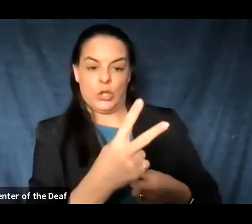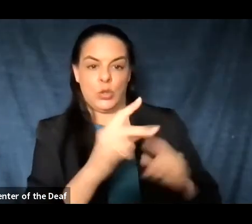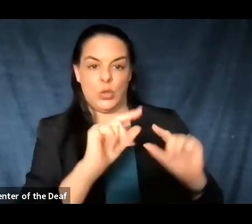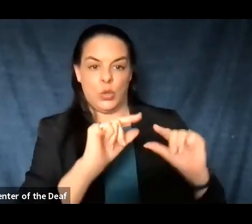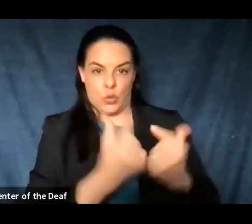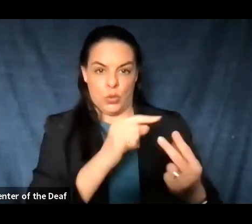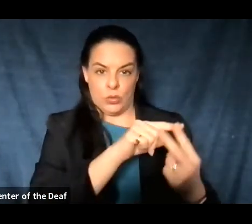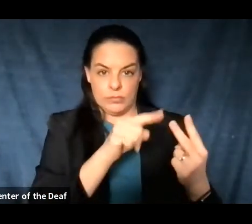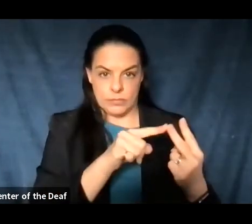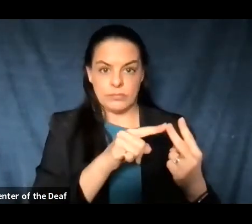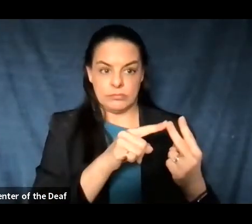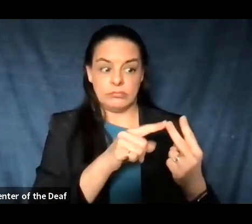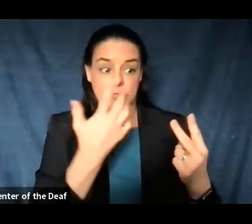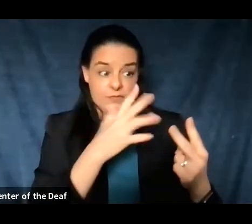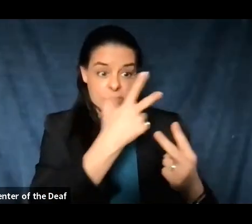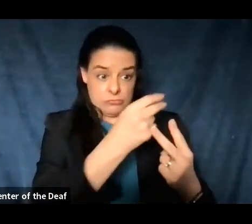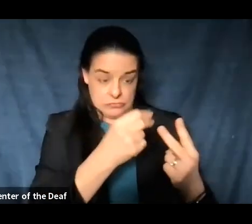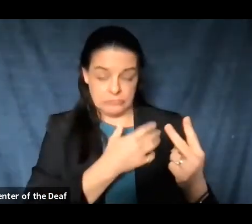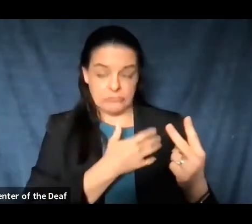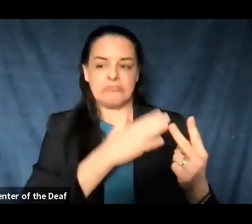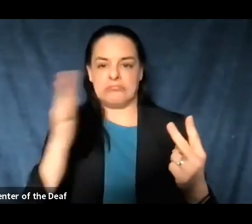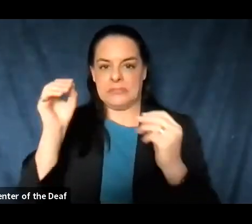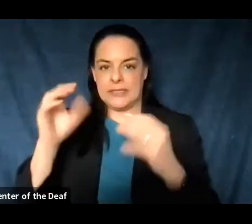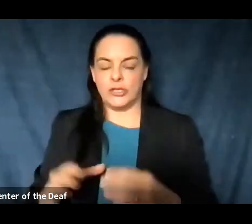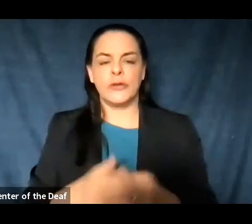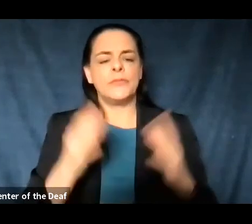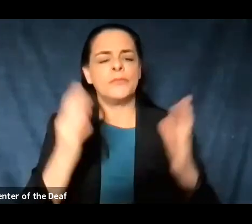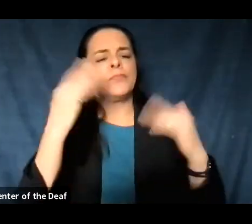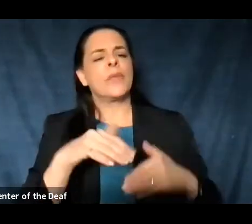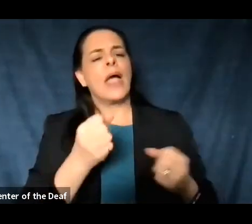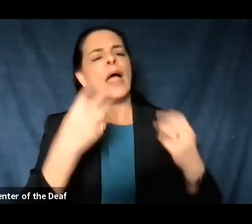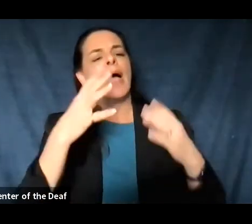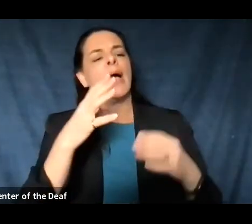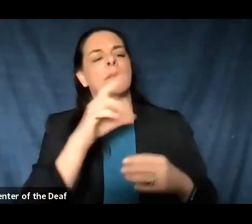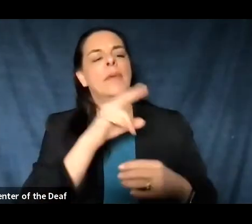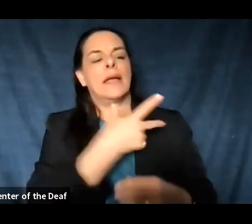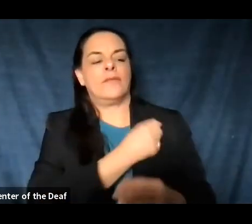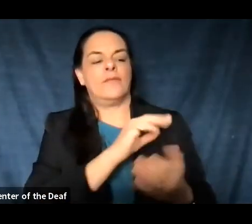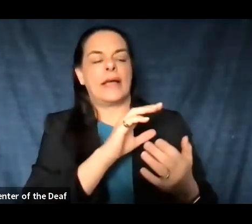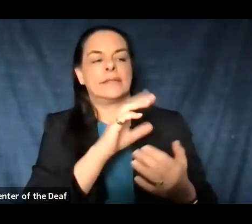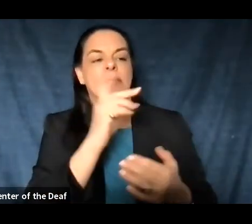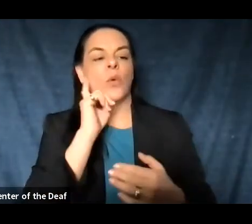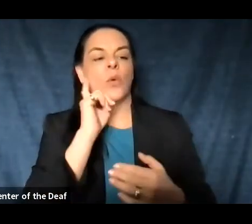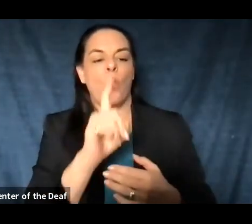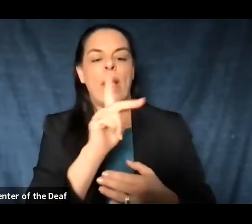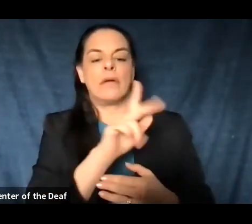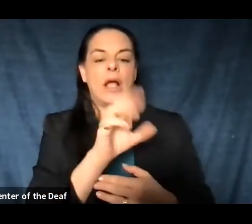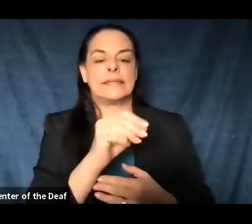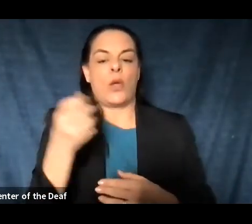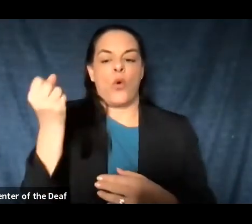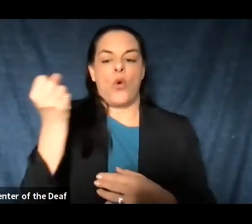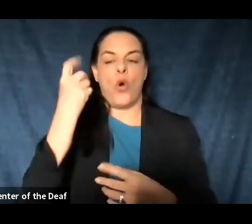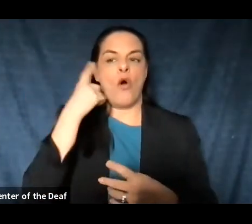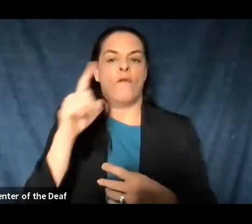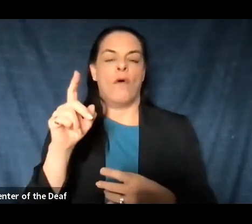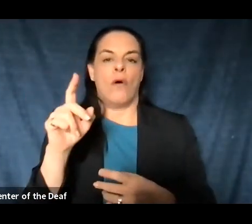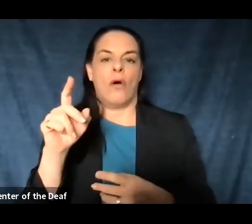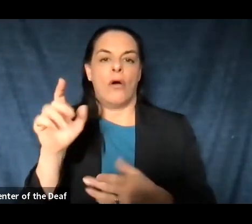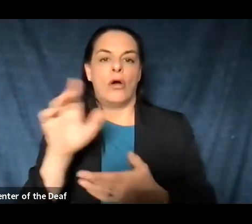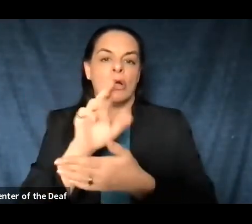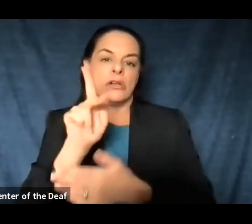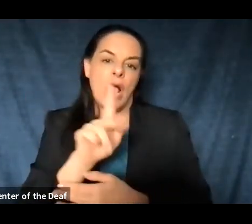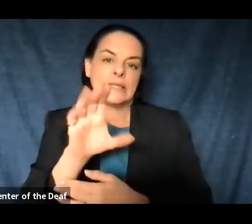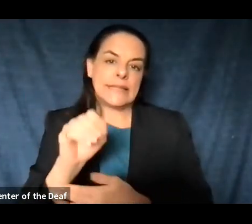Also, a follow-up question from Allie was, how many vaccines will the county set aside for Knox County schools staffers, and how is KCHD preparing